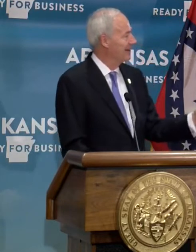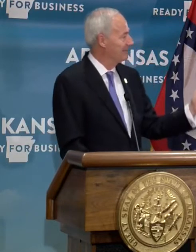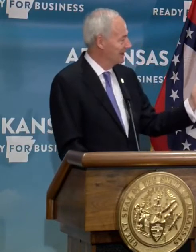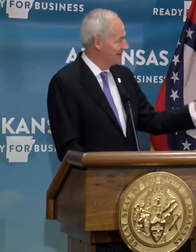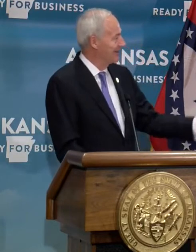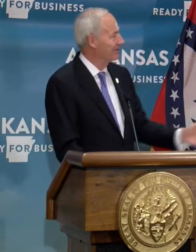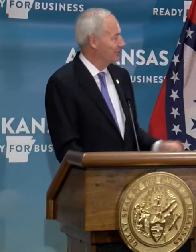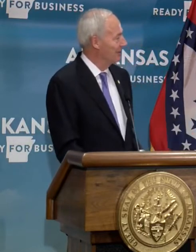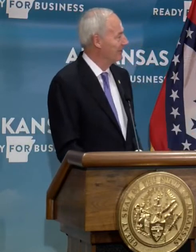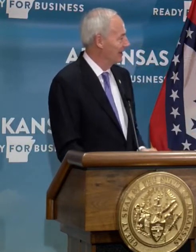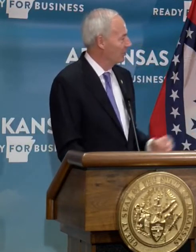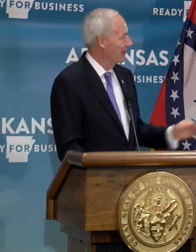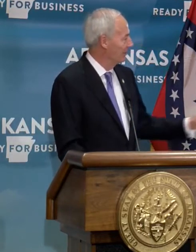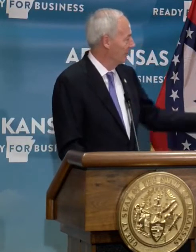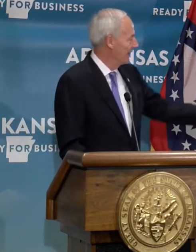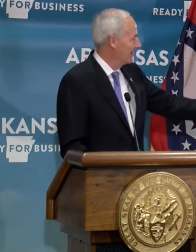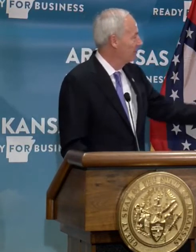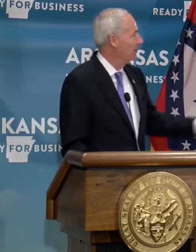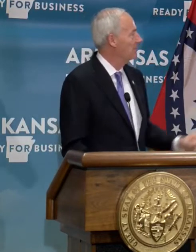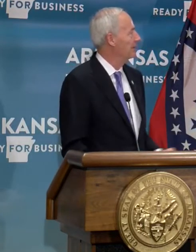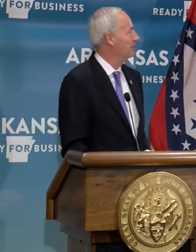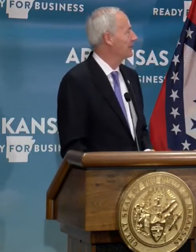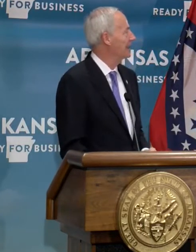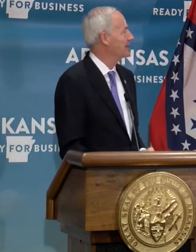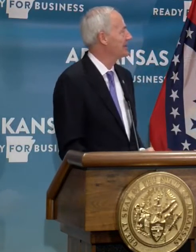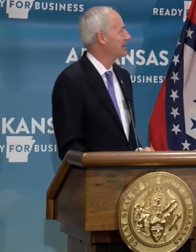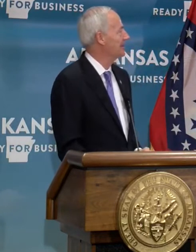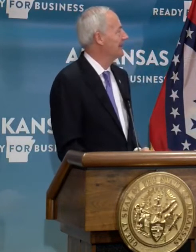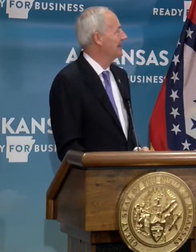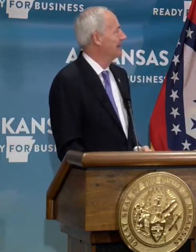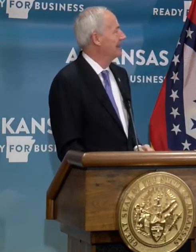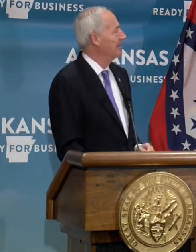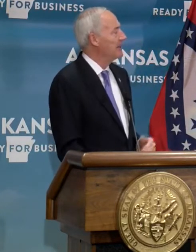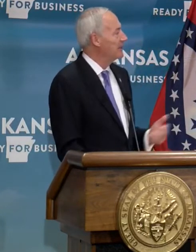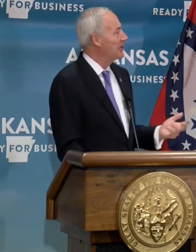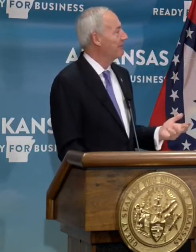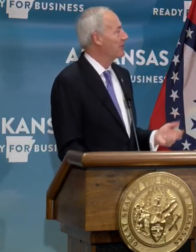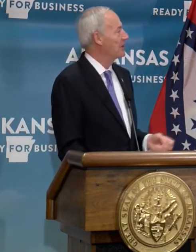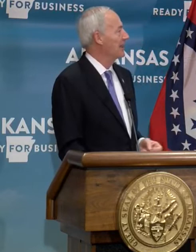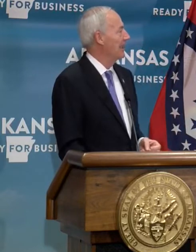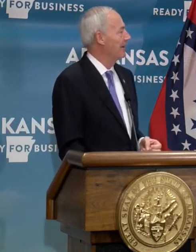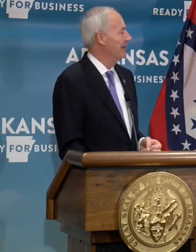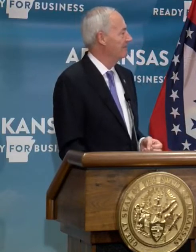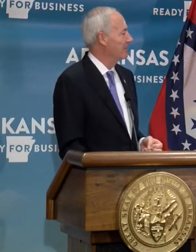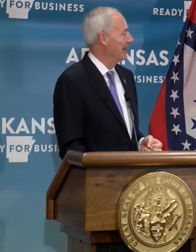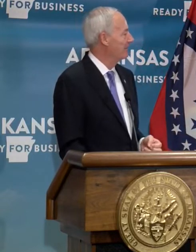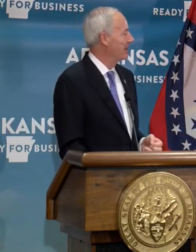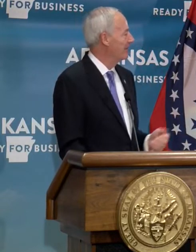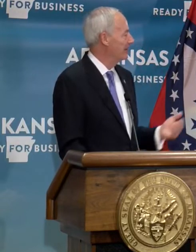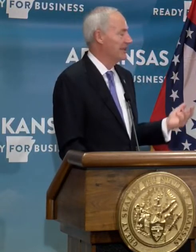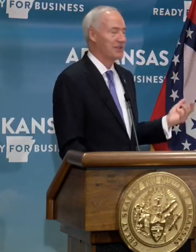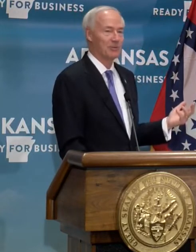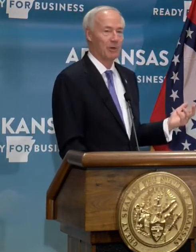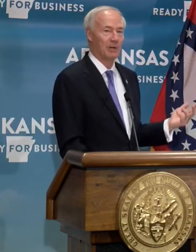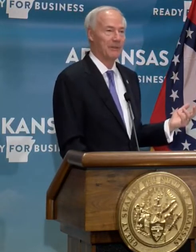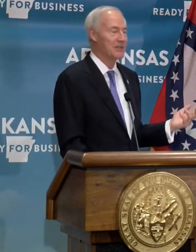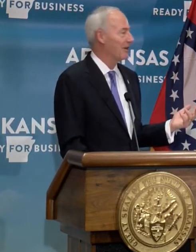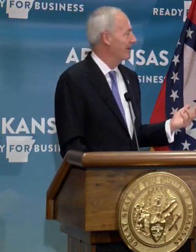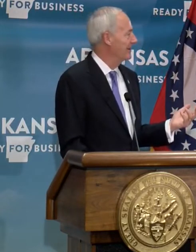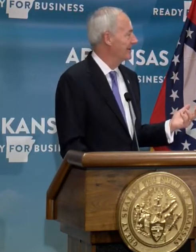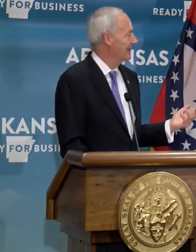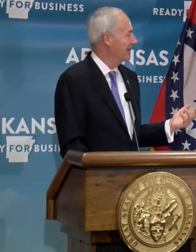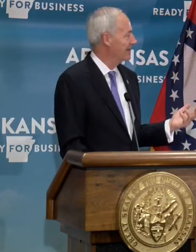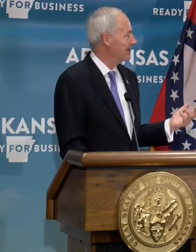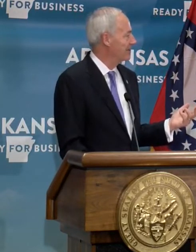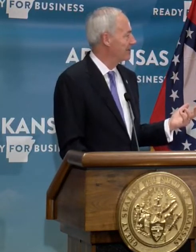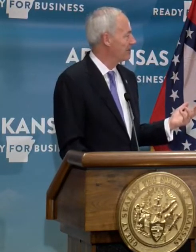went down, but they're doing very well with that low number of new cases. And then in Jefferson County, Pine Bluff, and this is where we